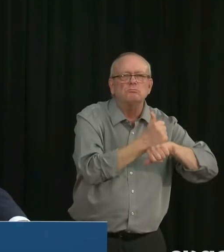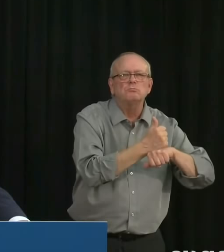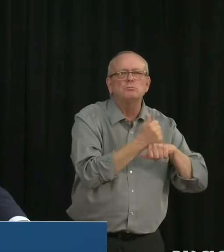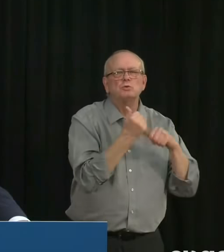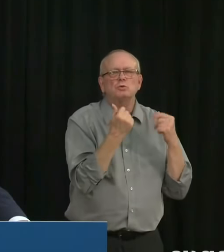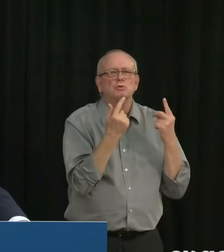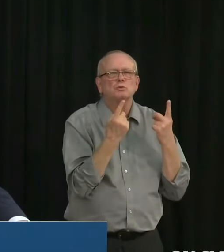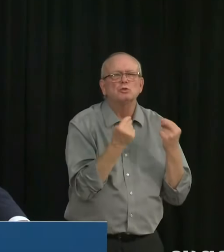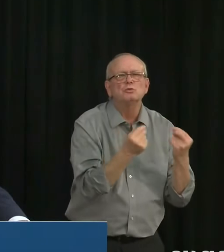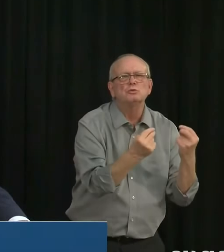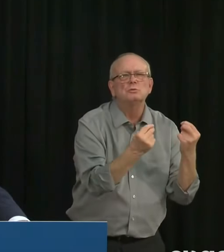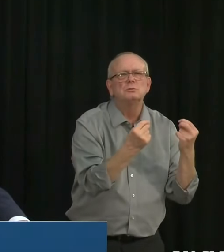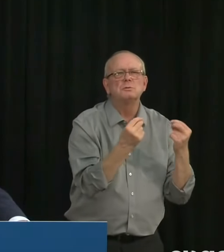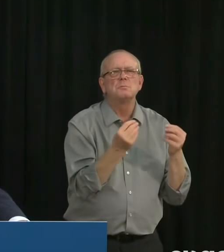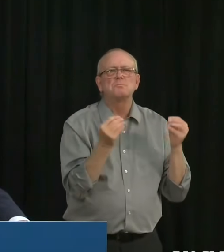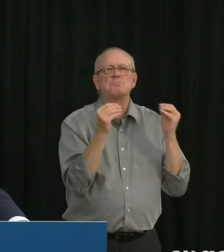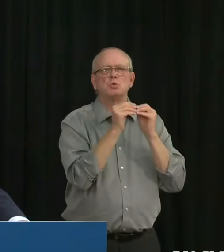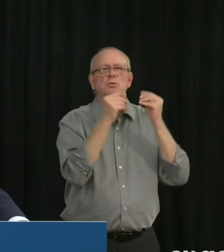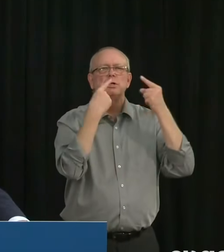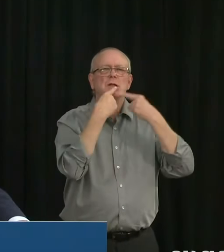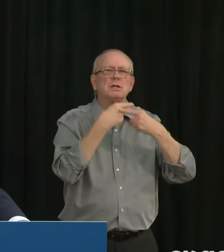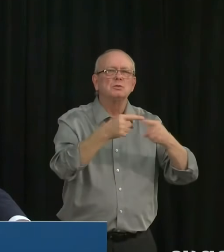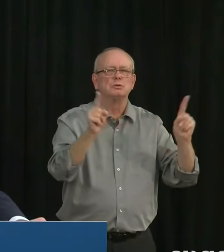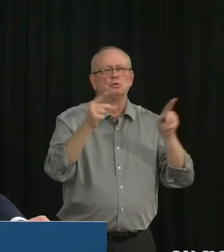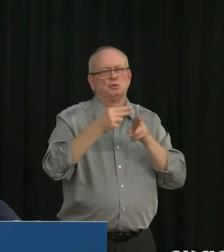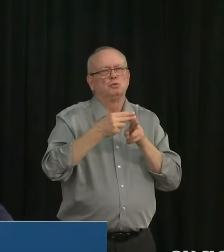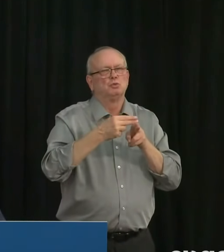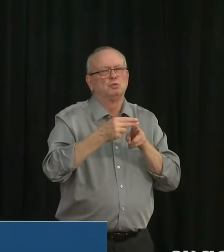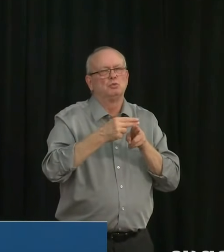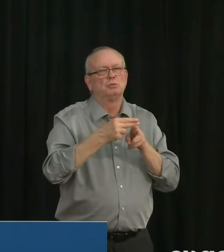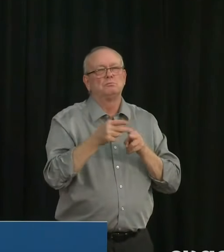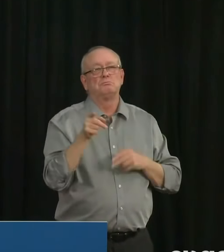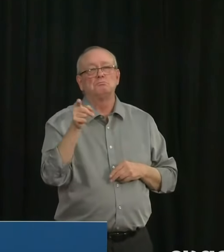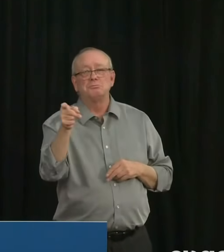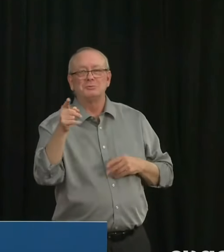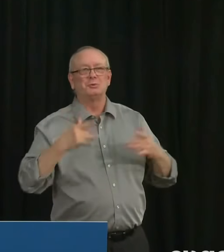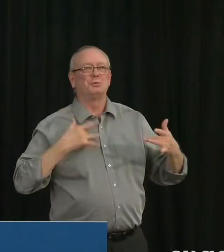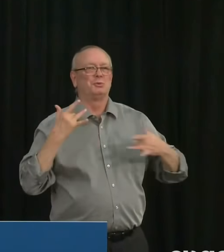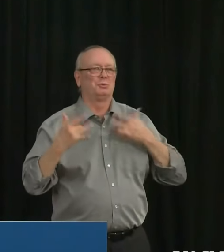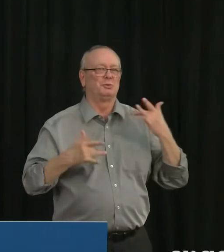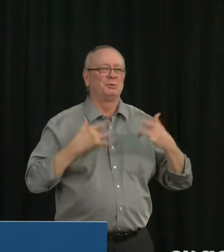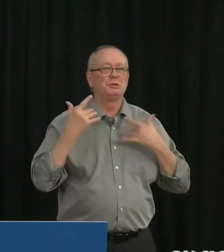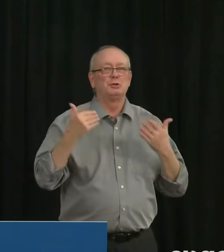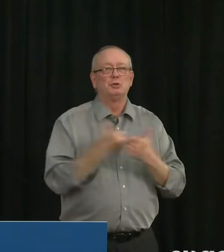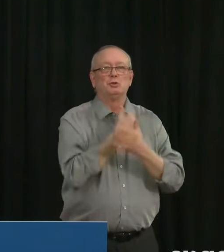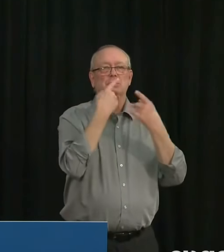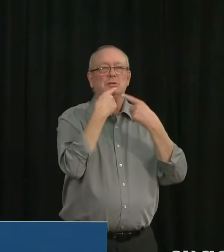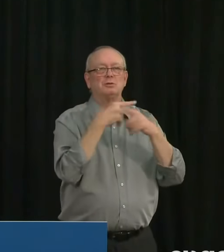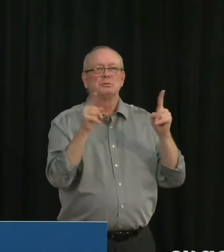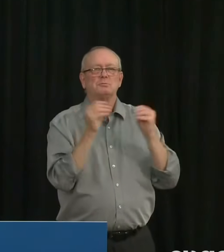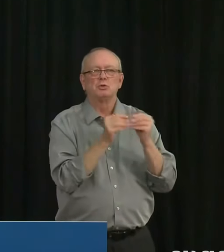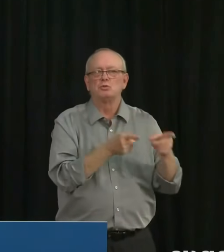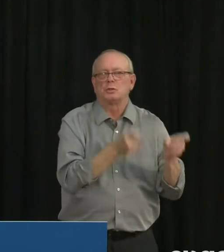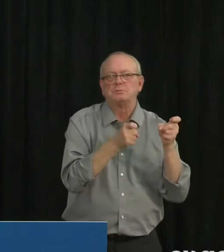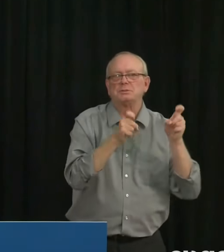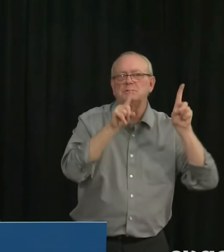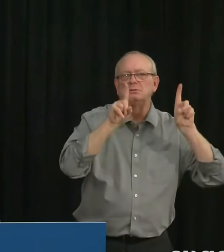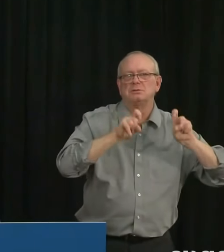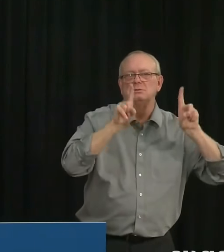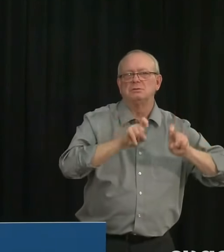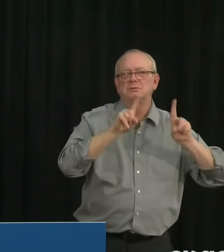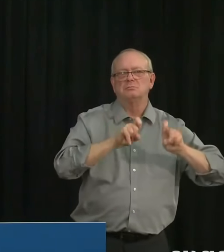future. This is an exciting announcement, and I'm very proud that rapid testing will soon be a reality in our